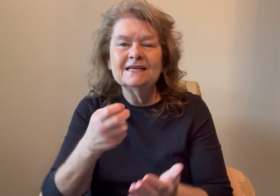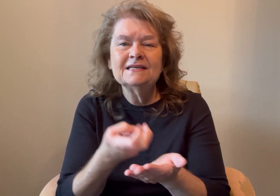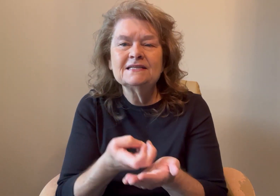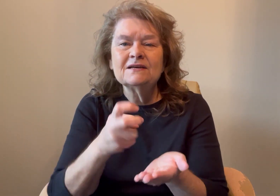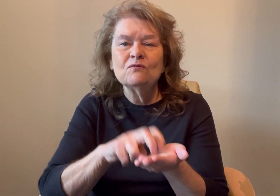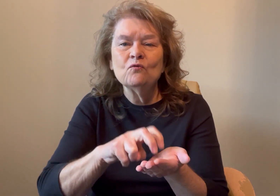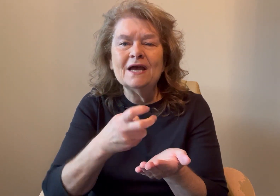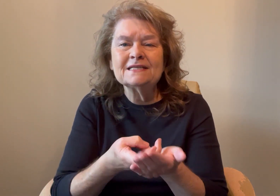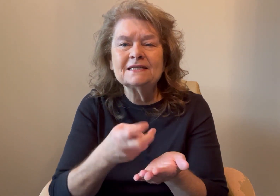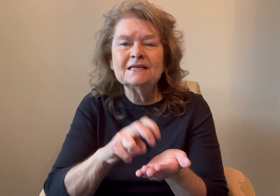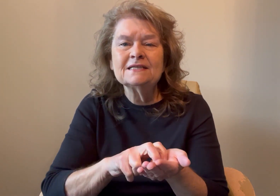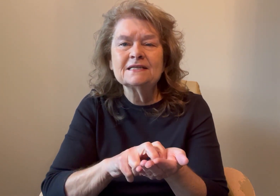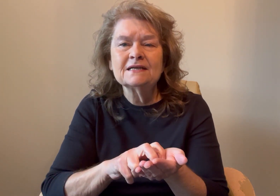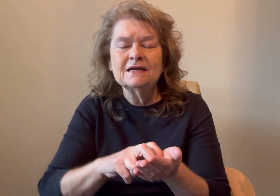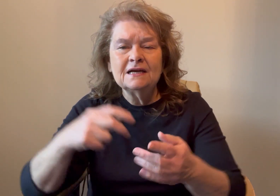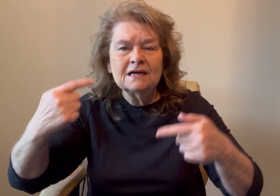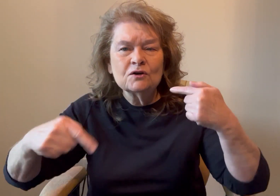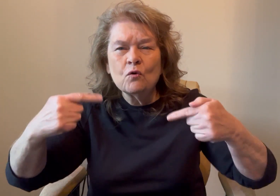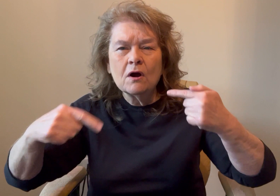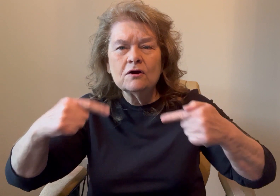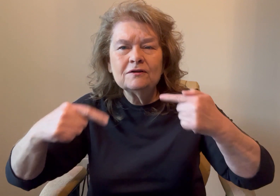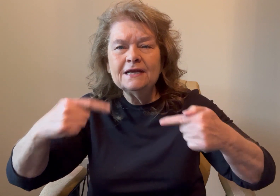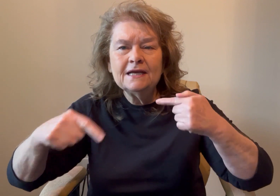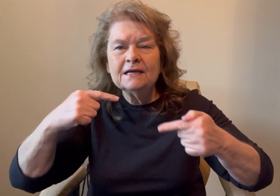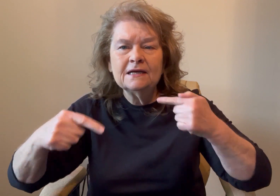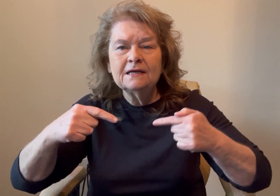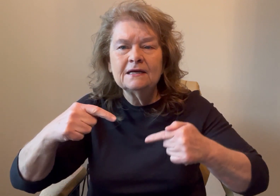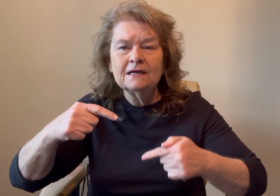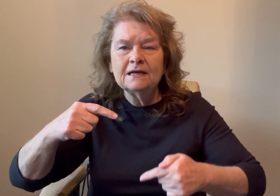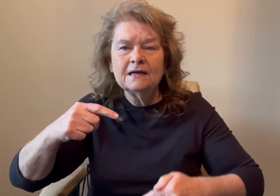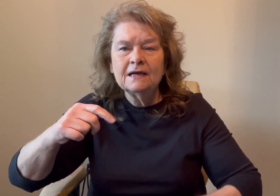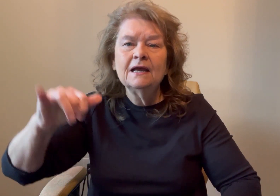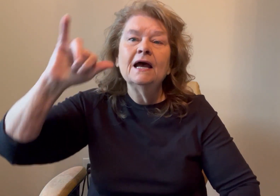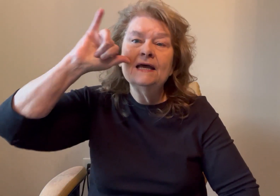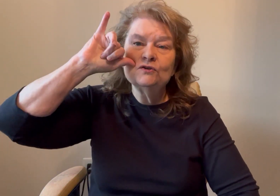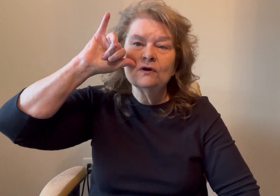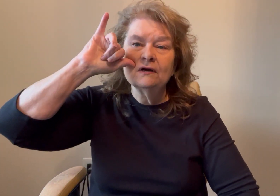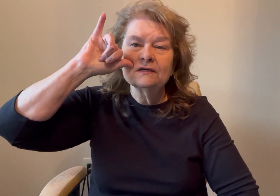is restless, quarreling, and drunk.